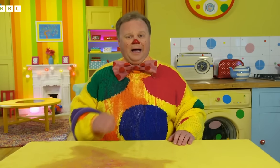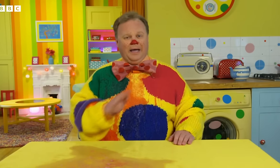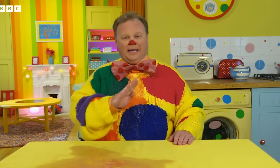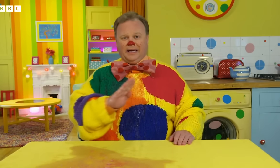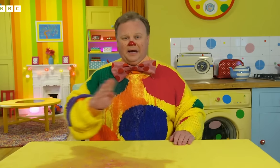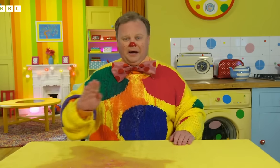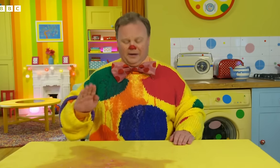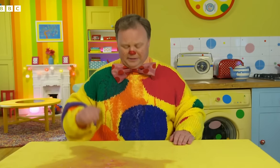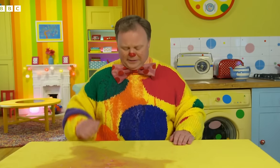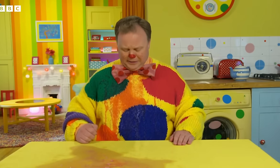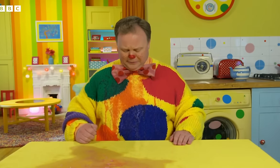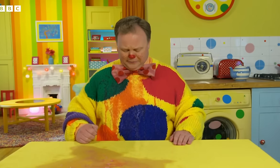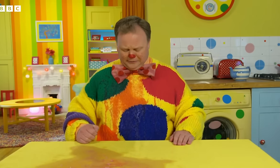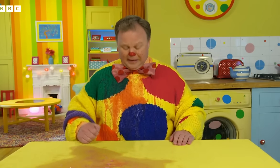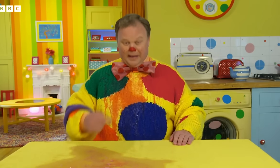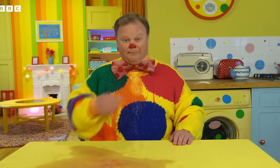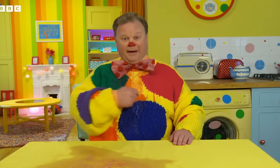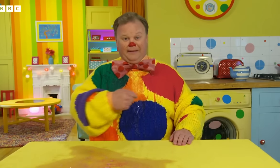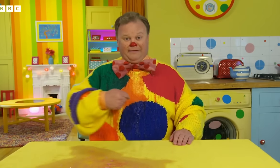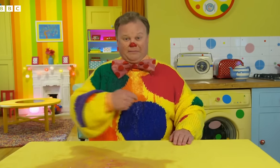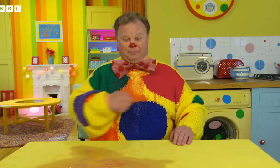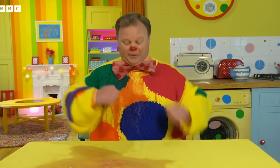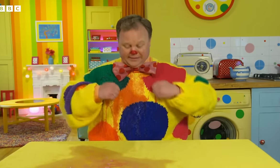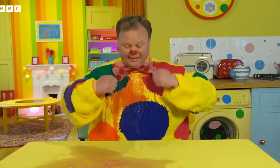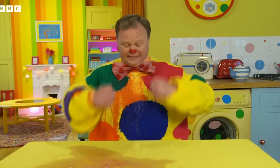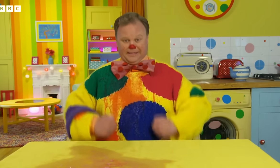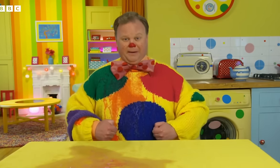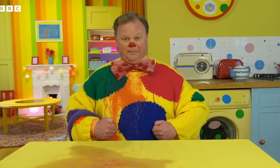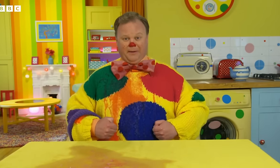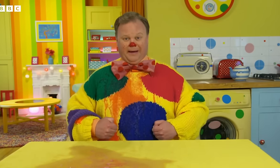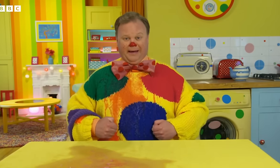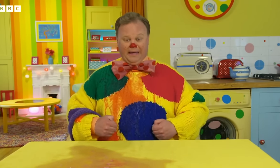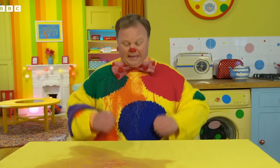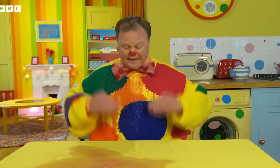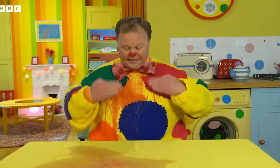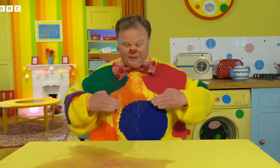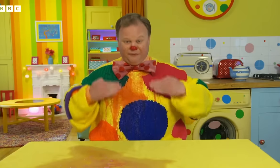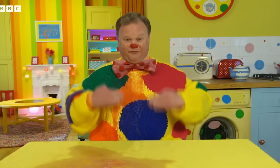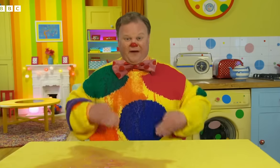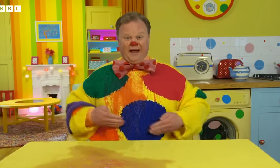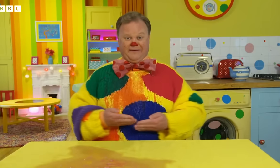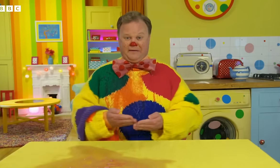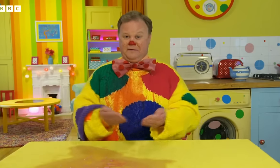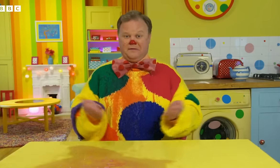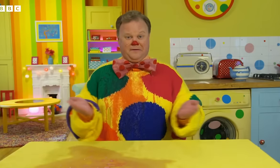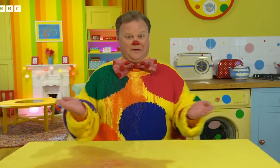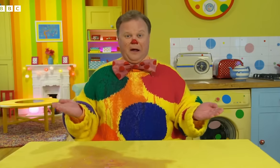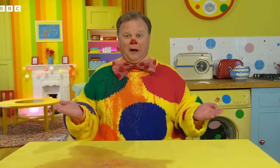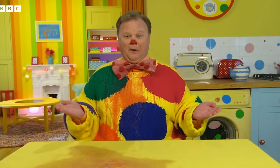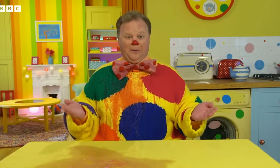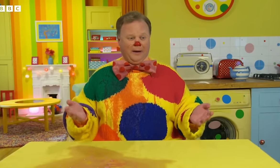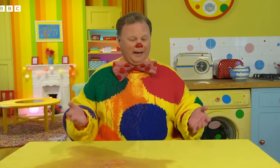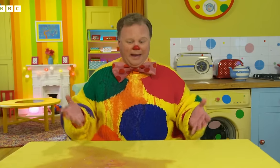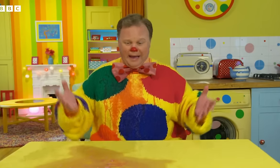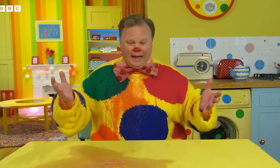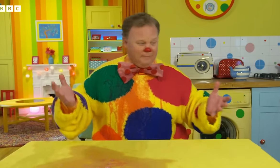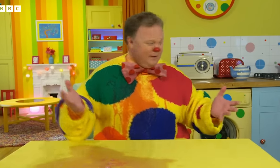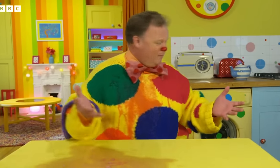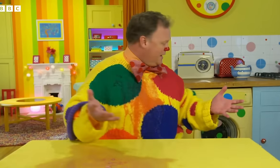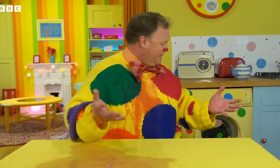I can't use my spotty jumper in the fashion show. I mean, what am I